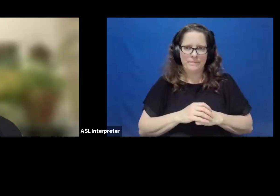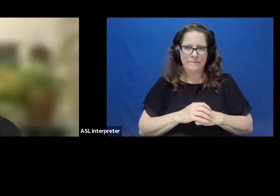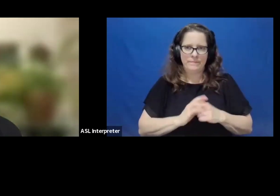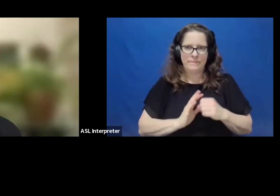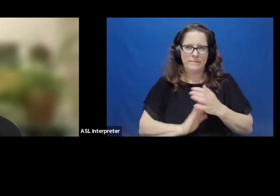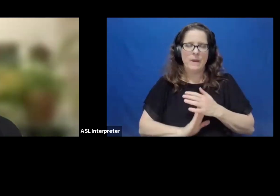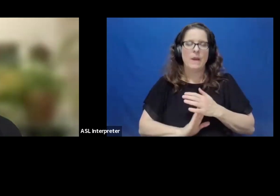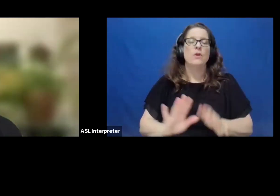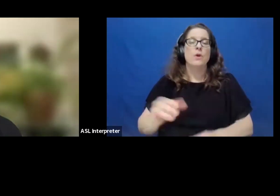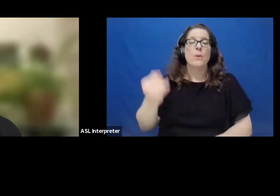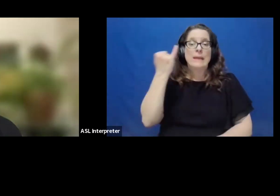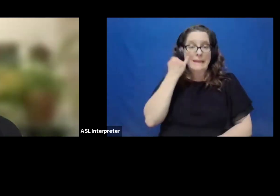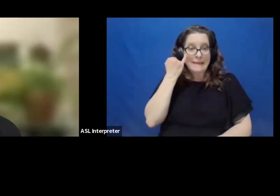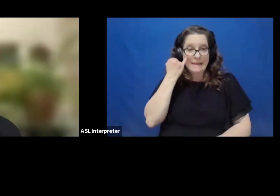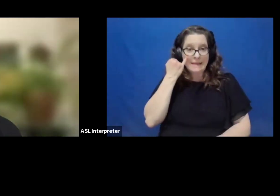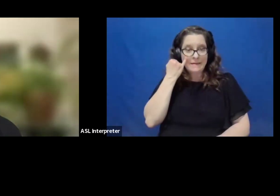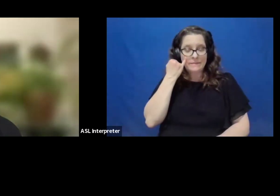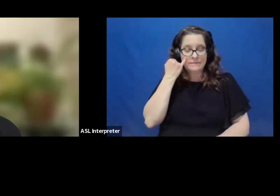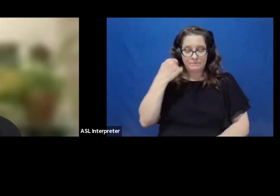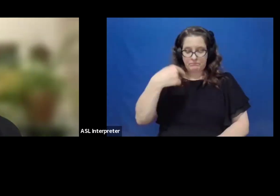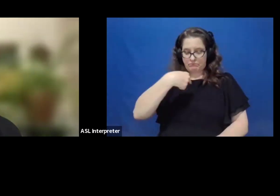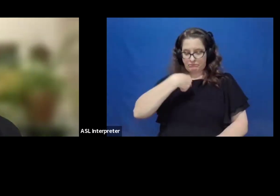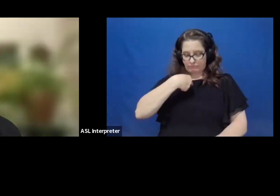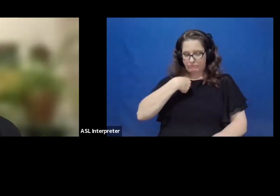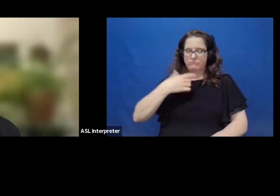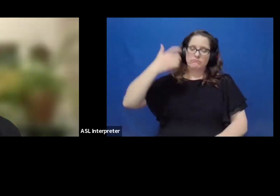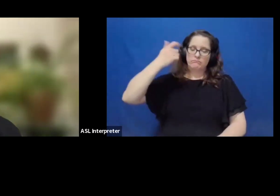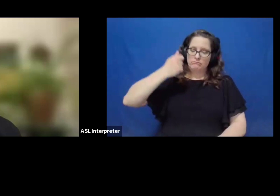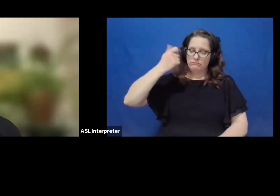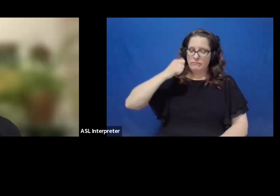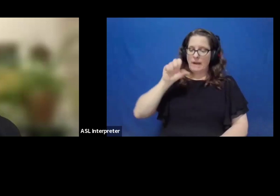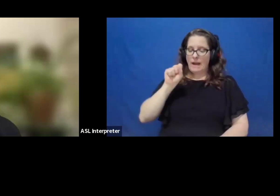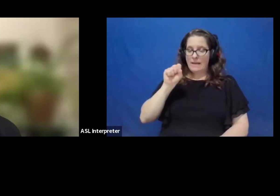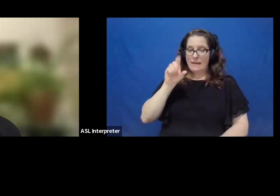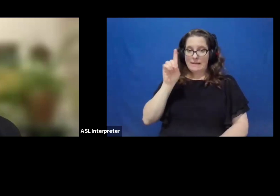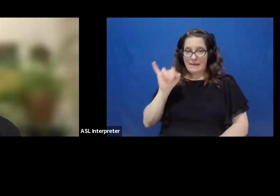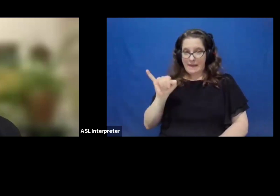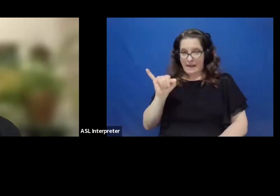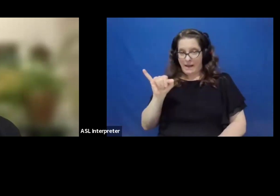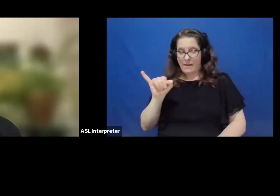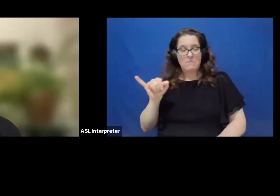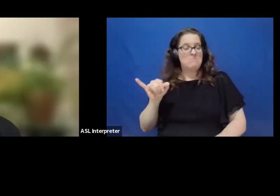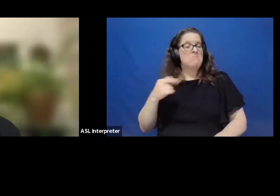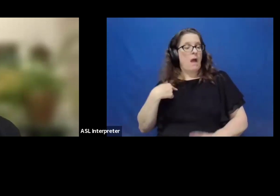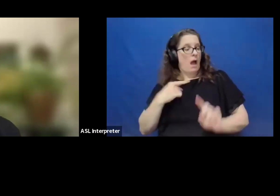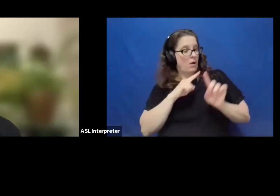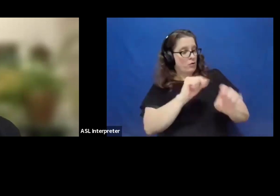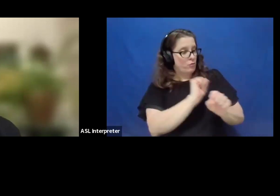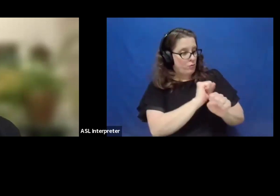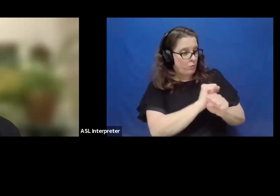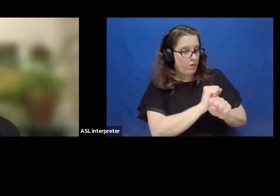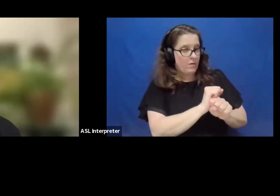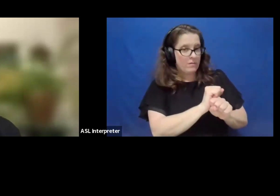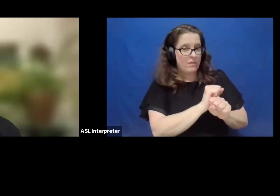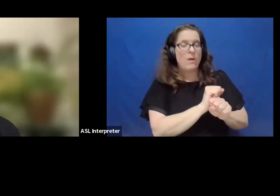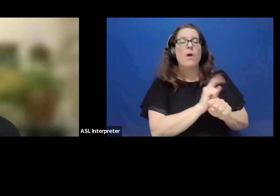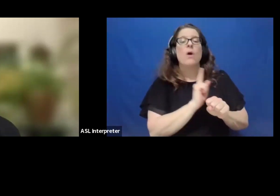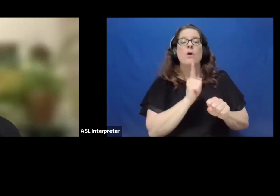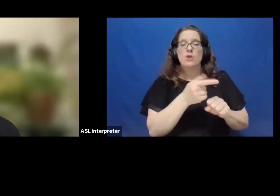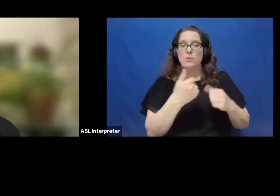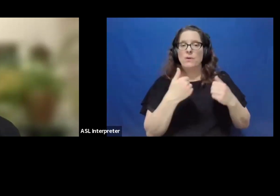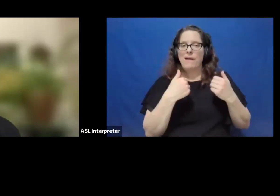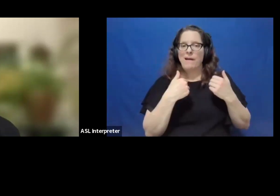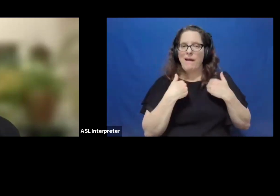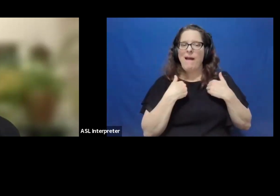SSDI and they go to work for pay, initially there's a safety net called a trial